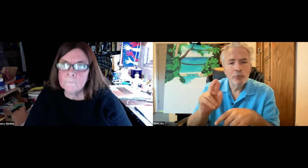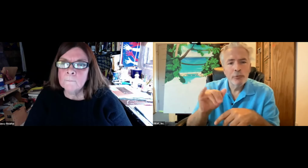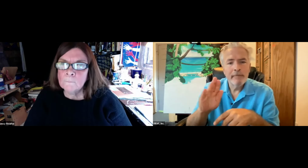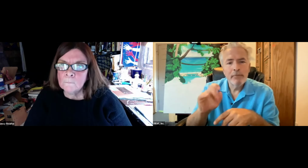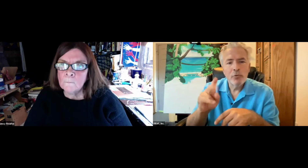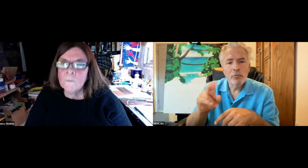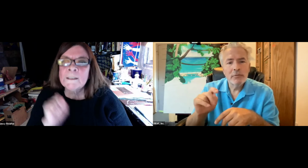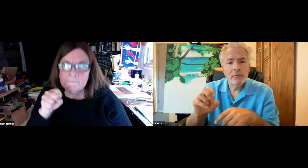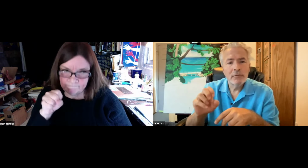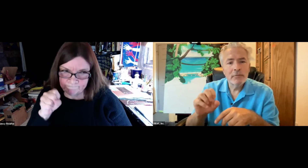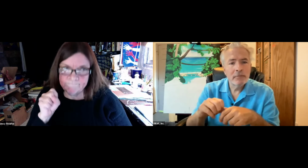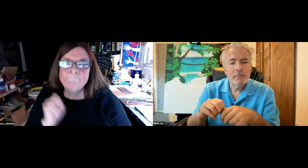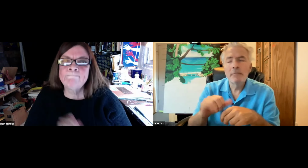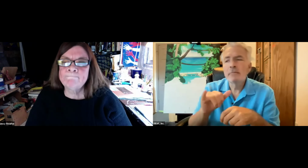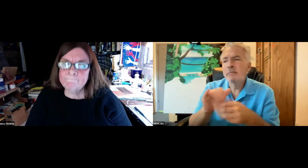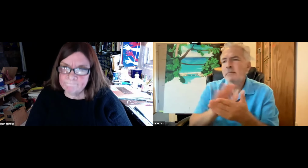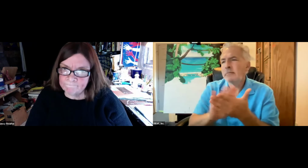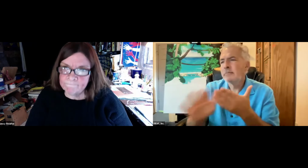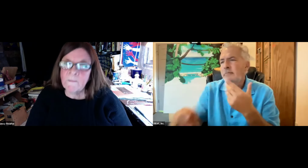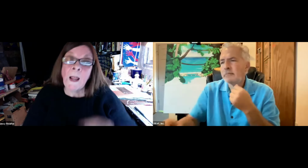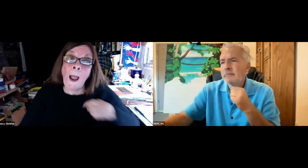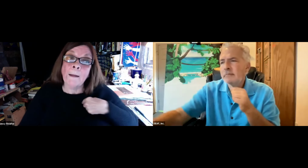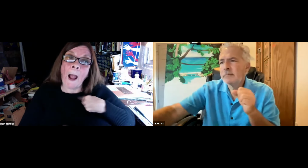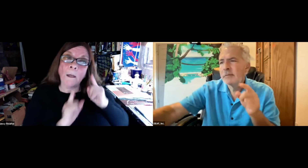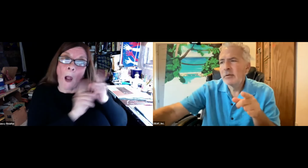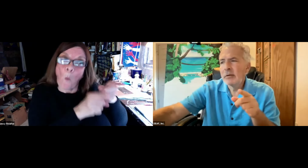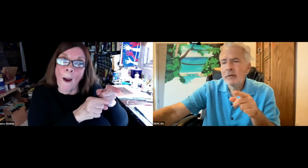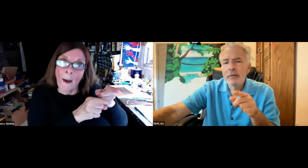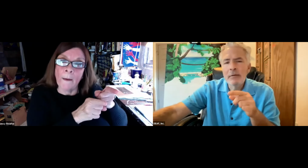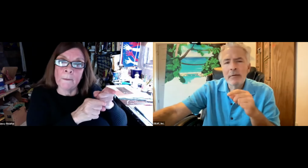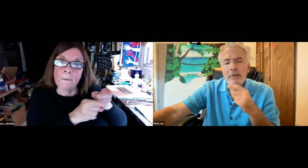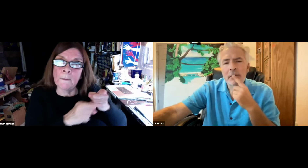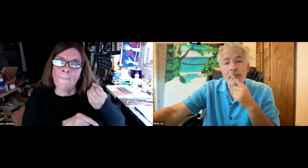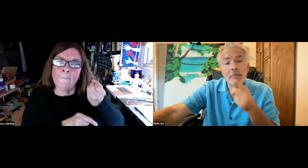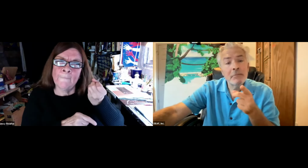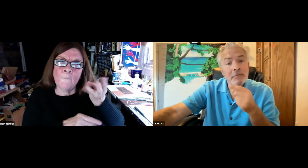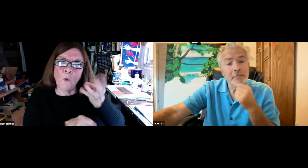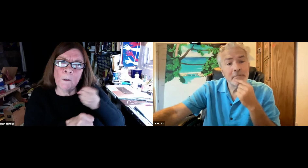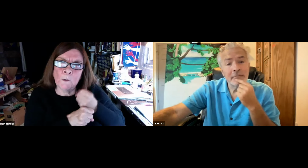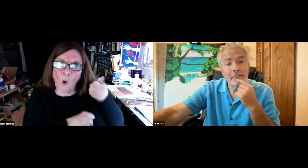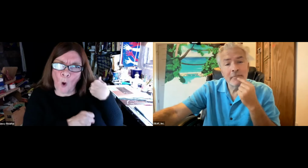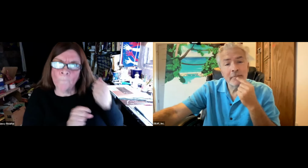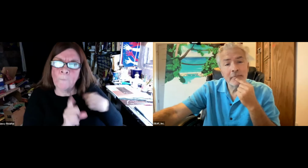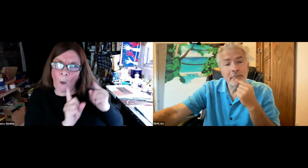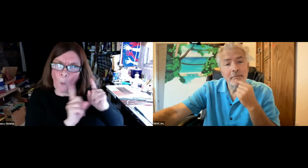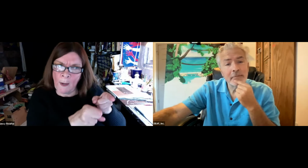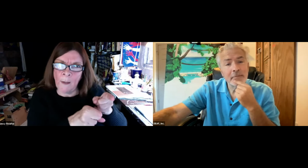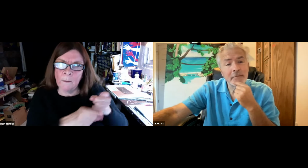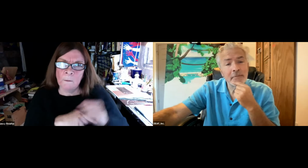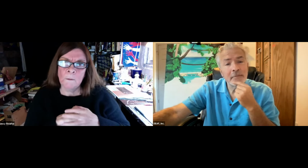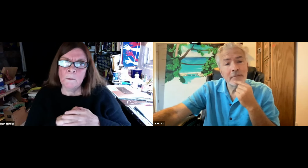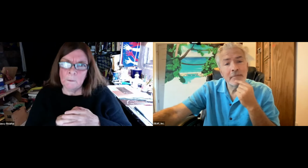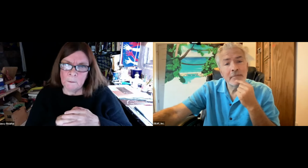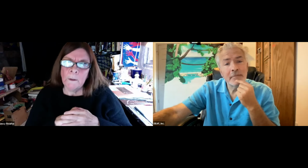correct? You could pay tribute there. Oh. Oh, you sure can, Tony. And I've, I've visited